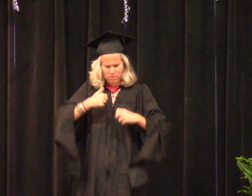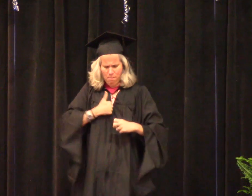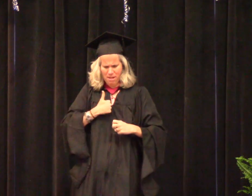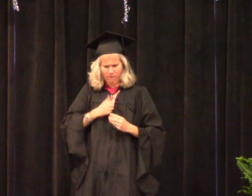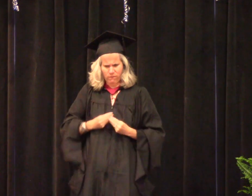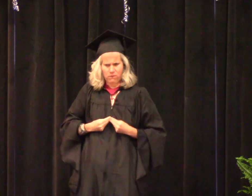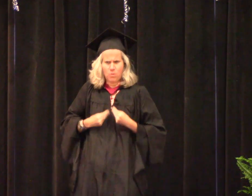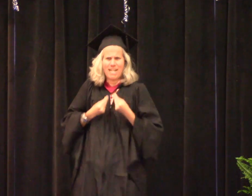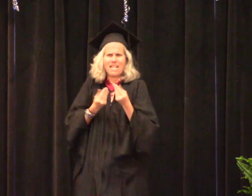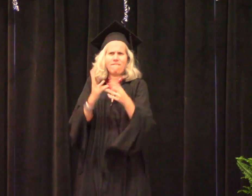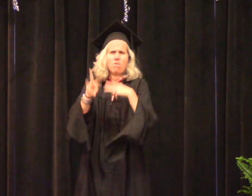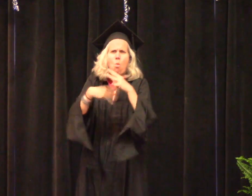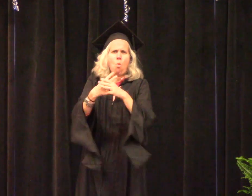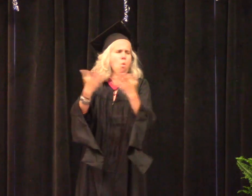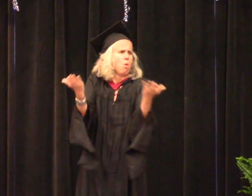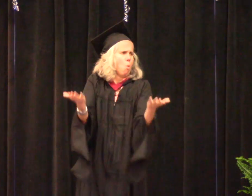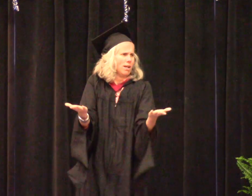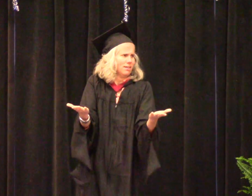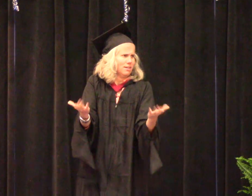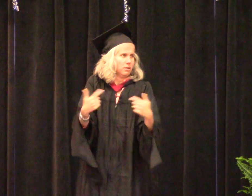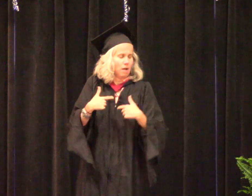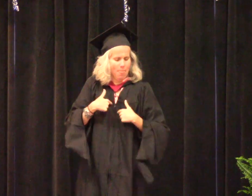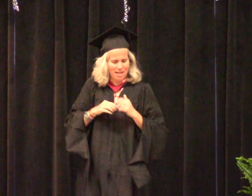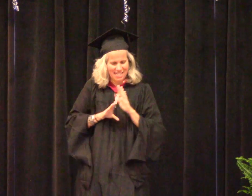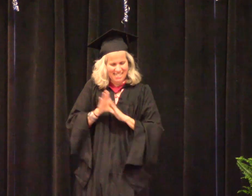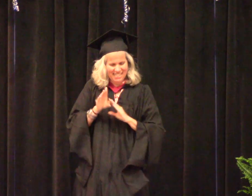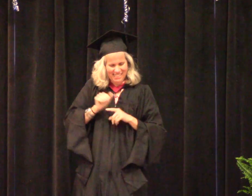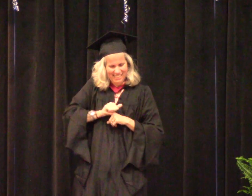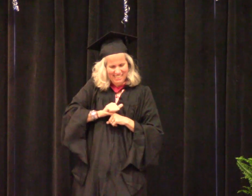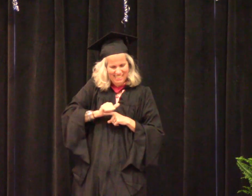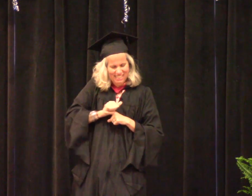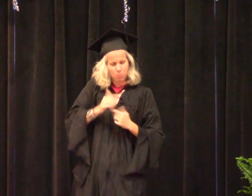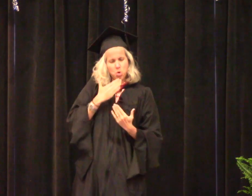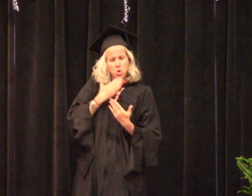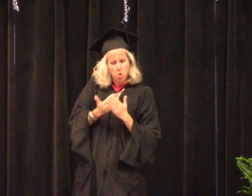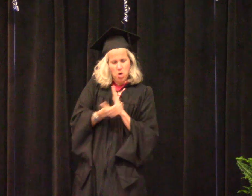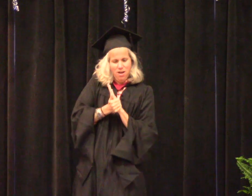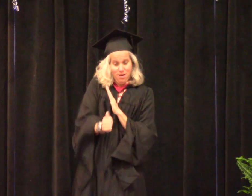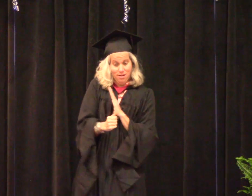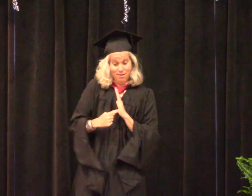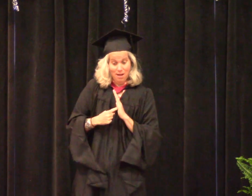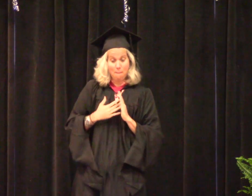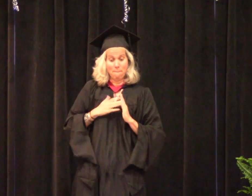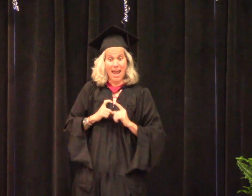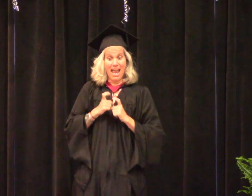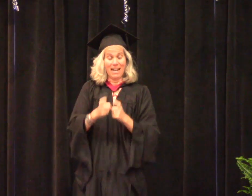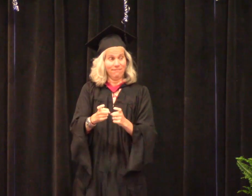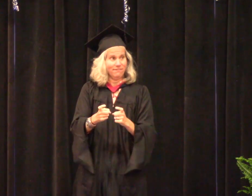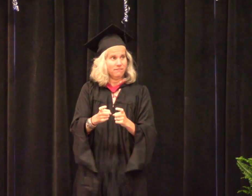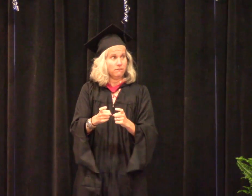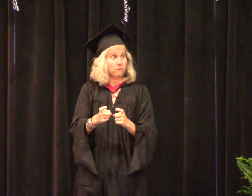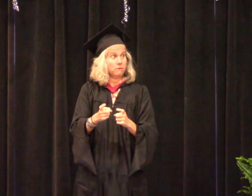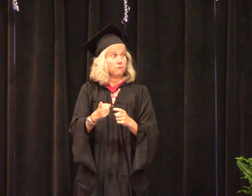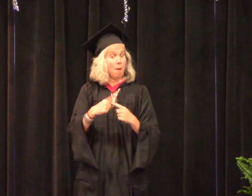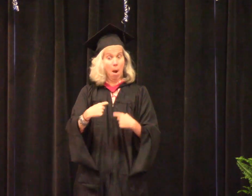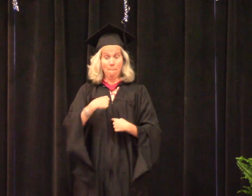And that core value should be carried over beyond the Learning Center community. You each have something valuable to contribute